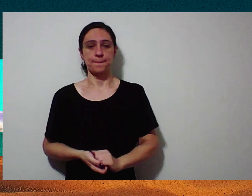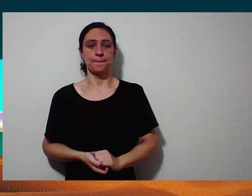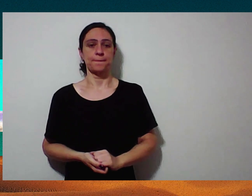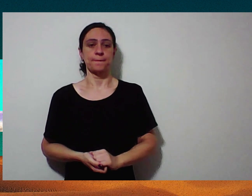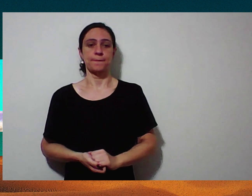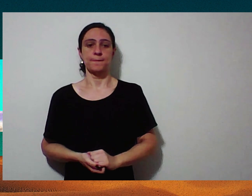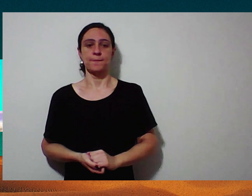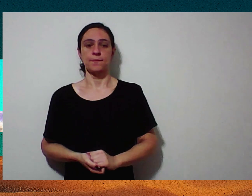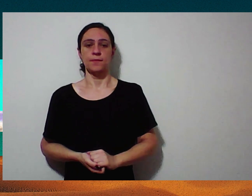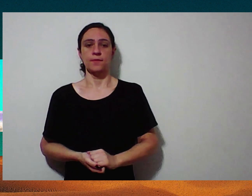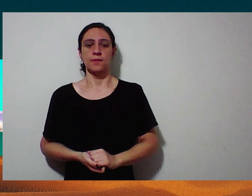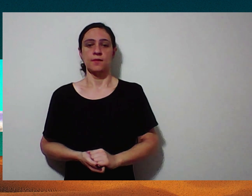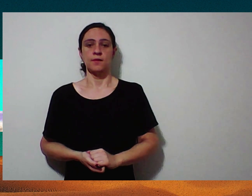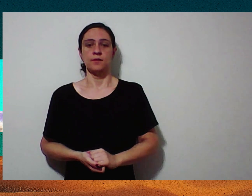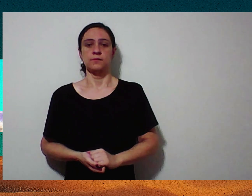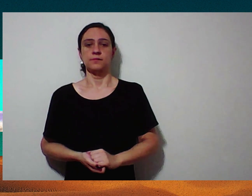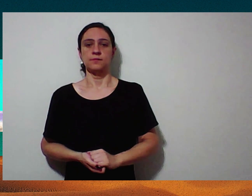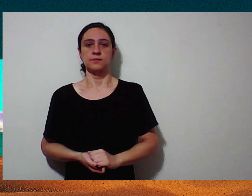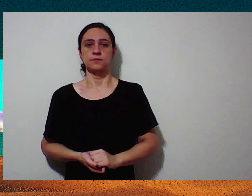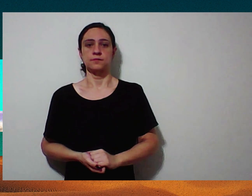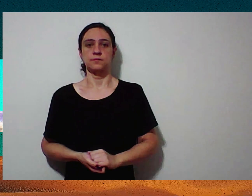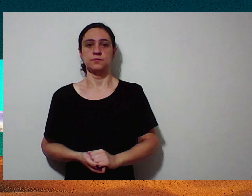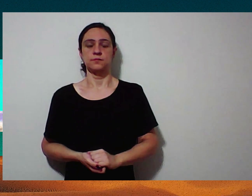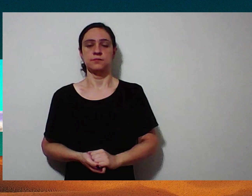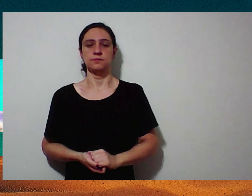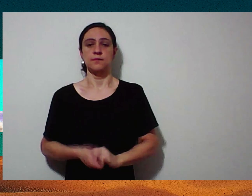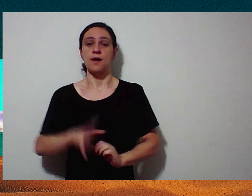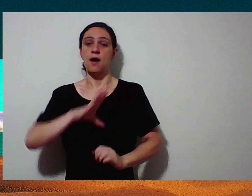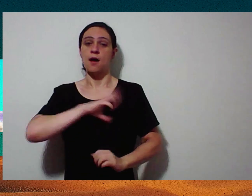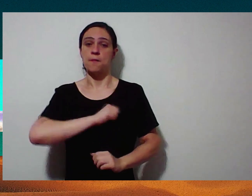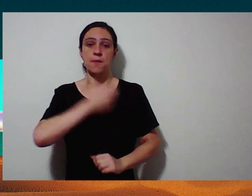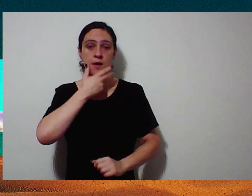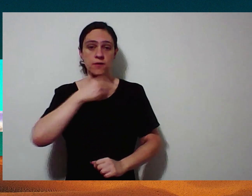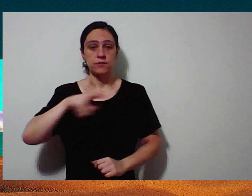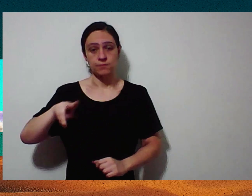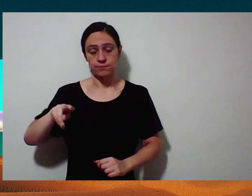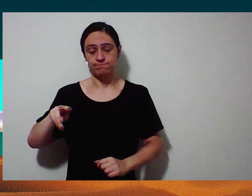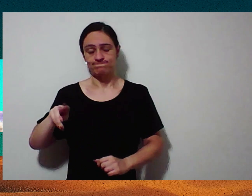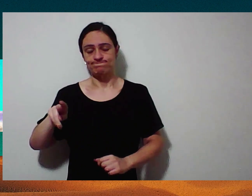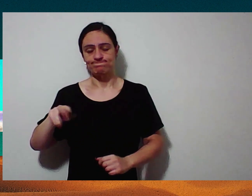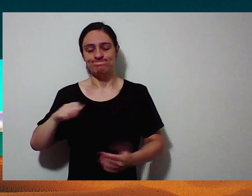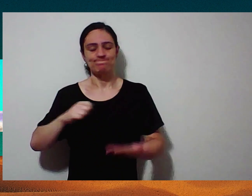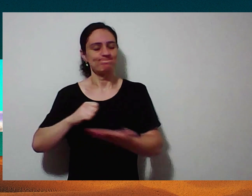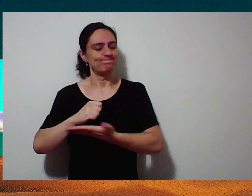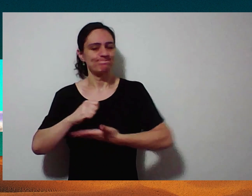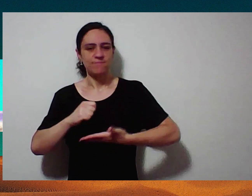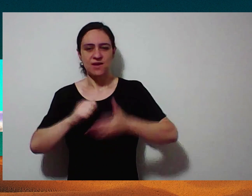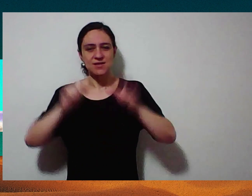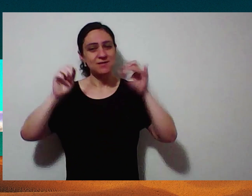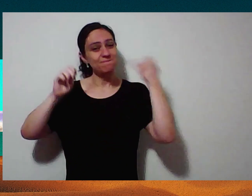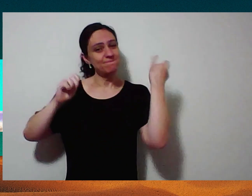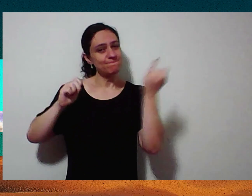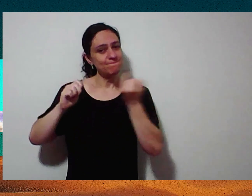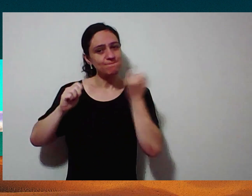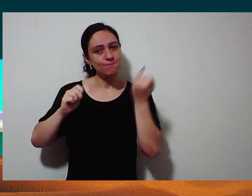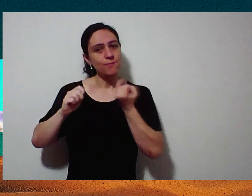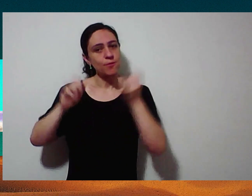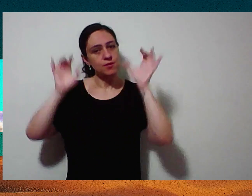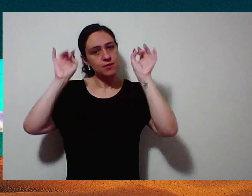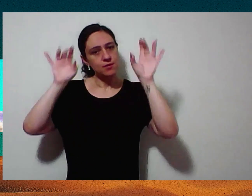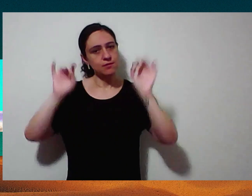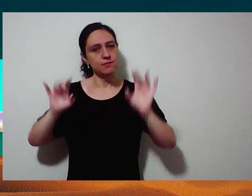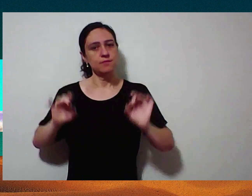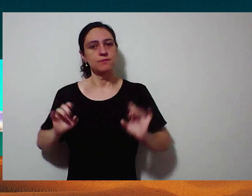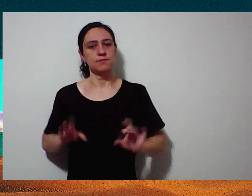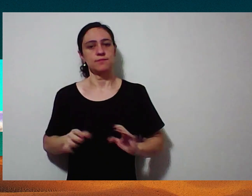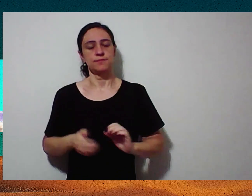of himself. Queridos irmãos, esse princípio é tão precioso. Dear saints, this principle is so